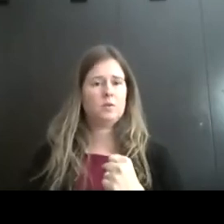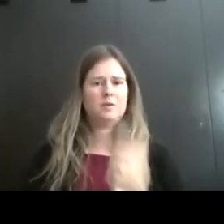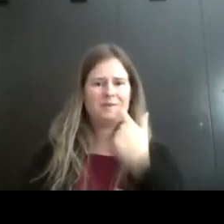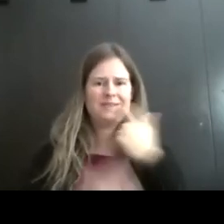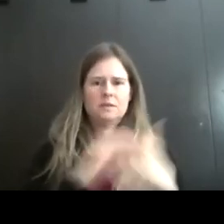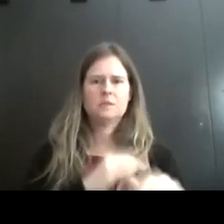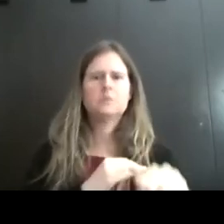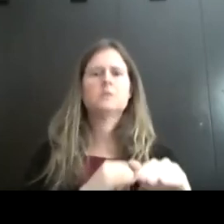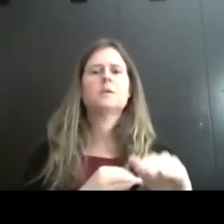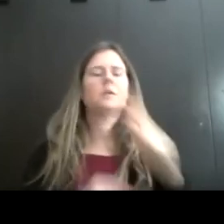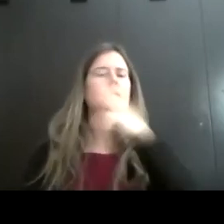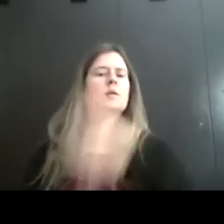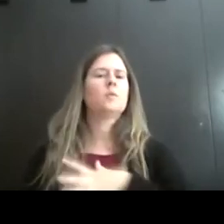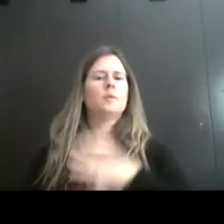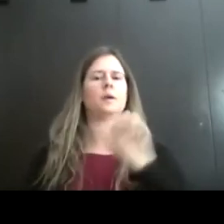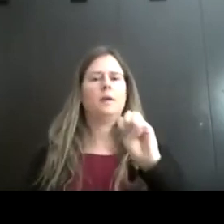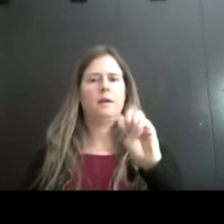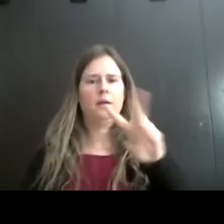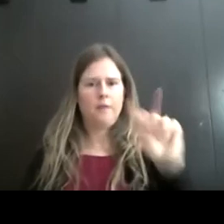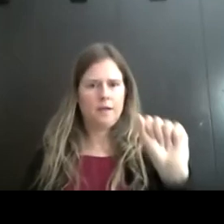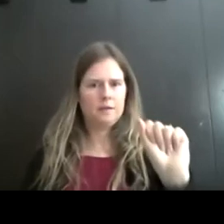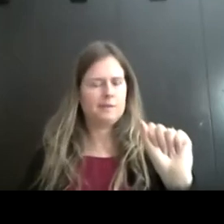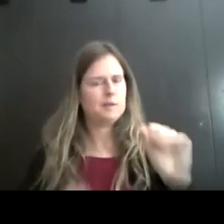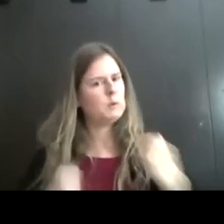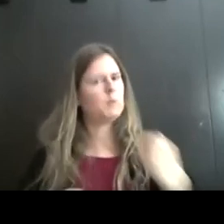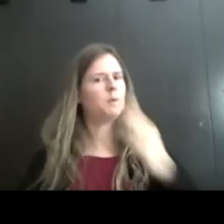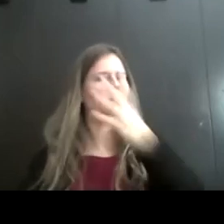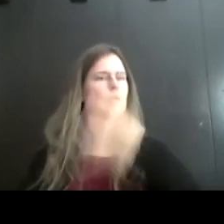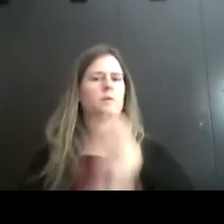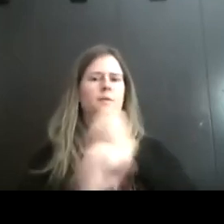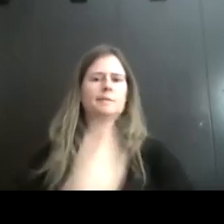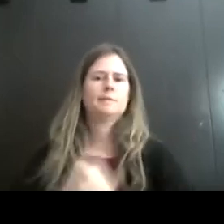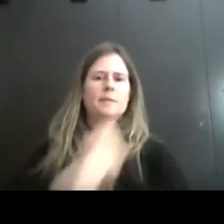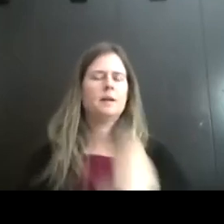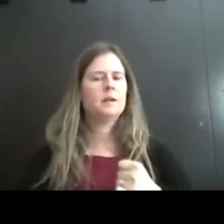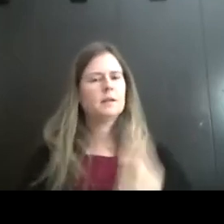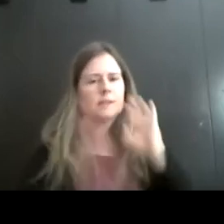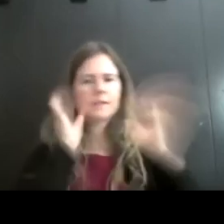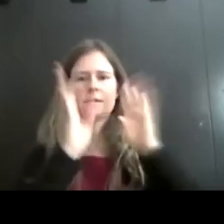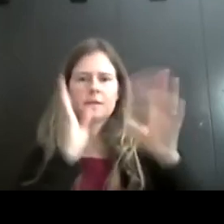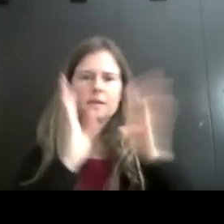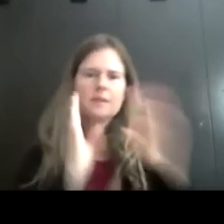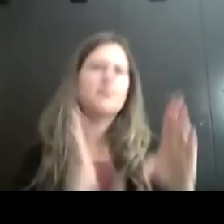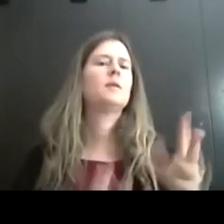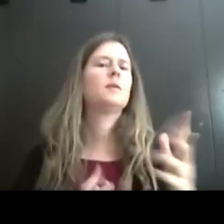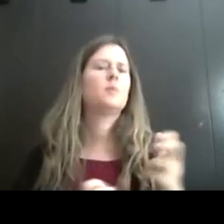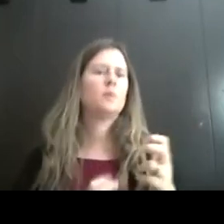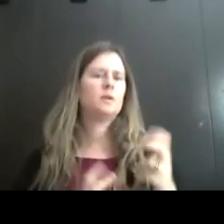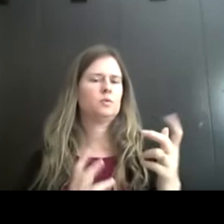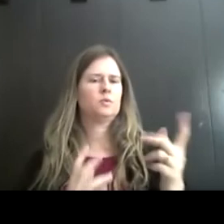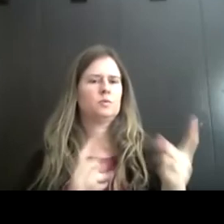Pagelin, and we both miss each other. We both miss our canoe family, our tomoe